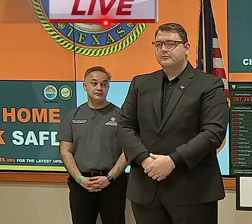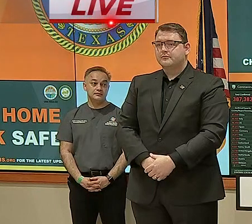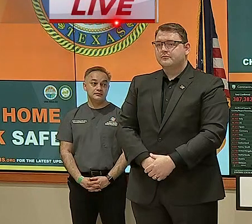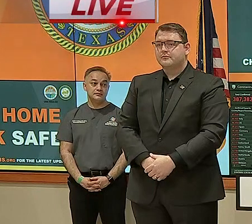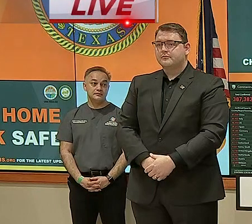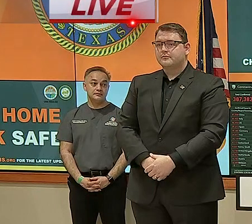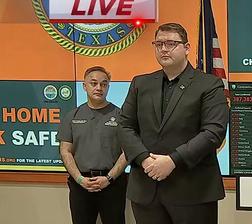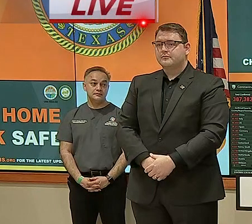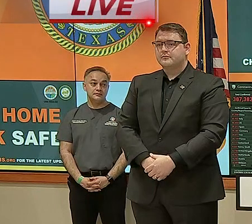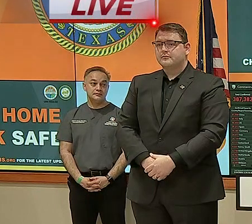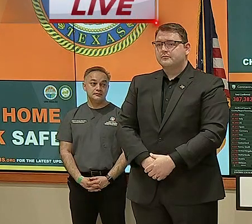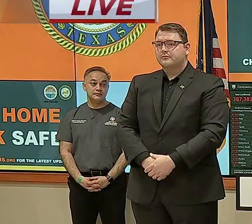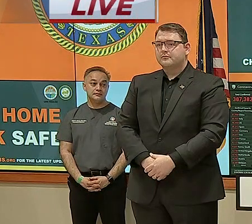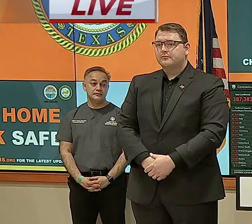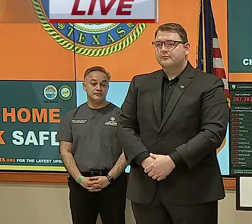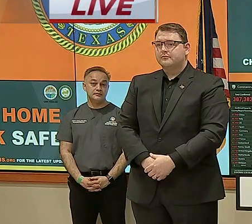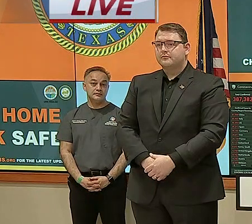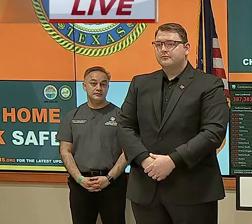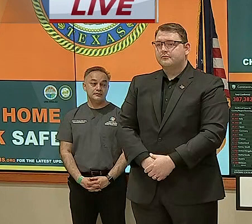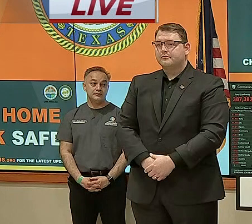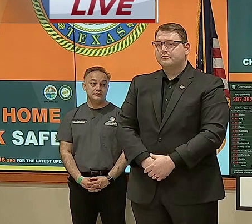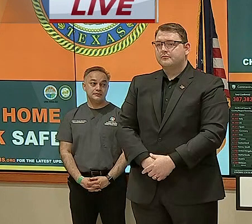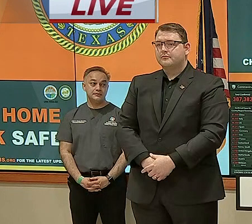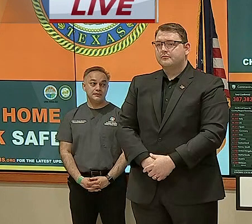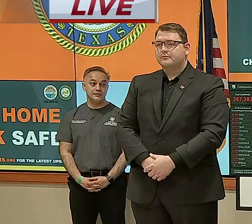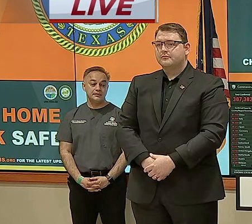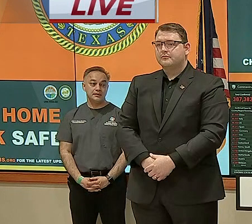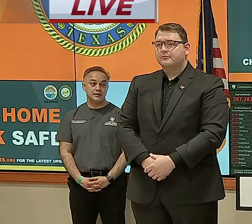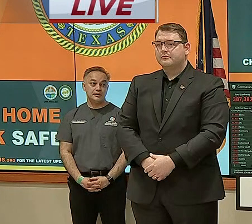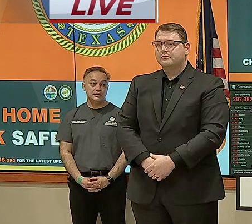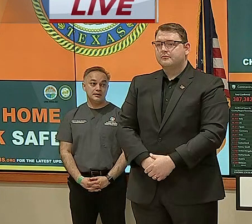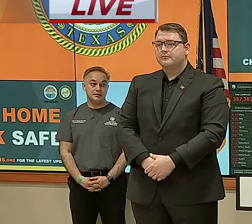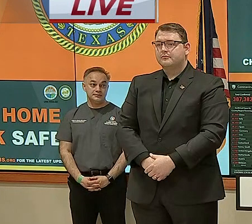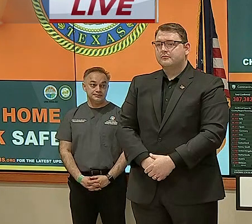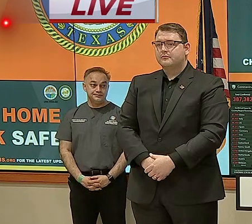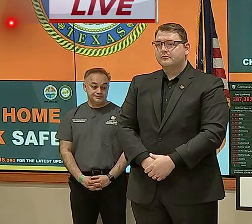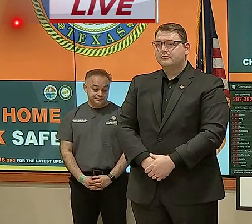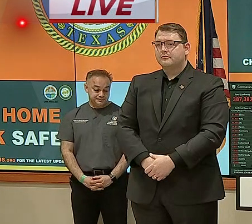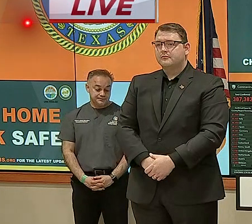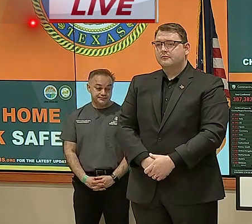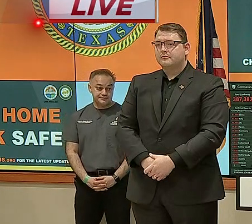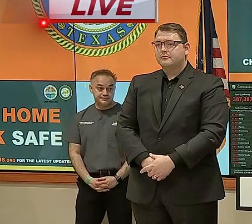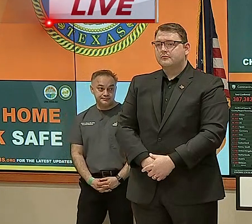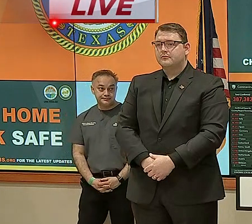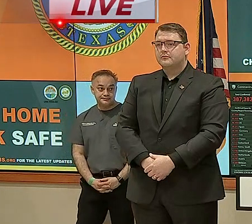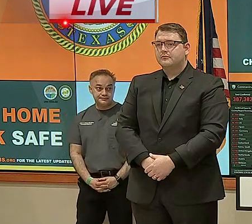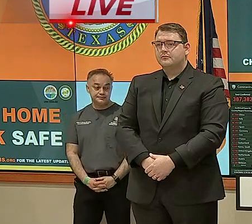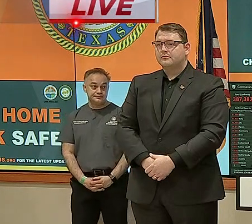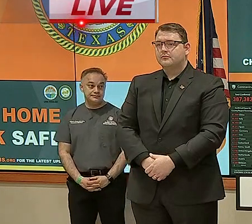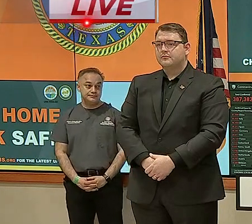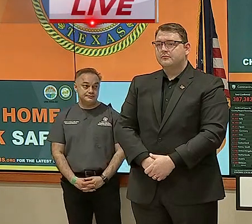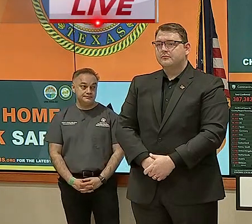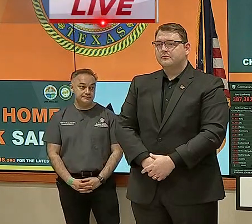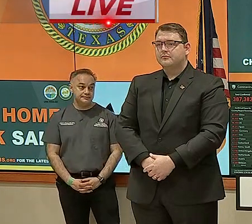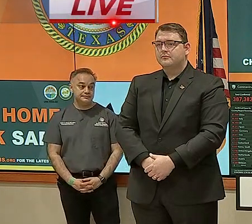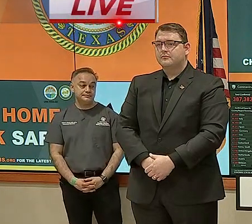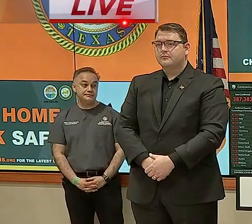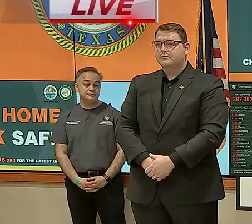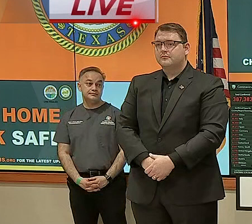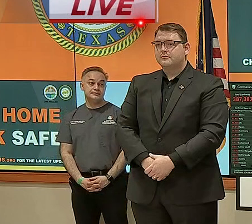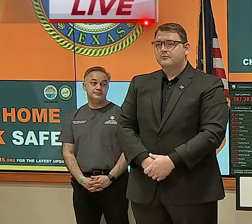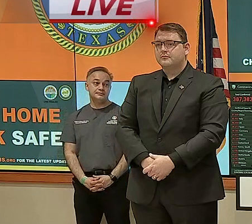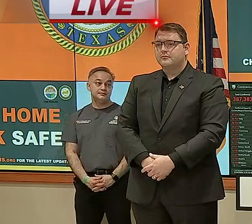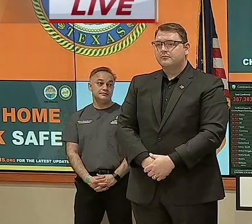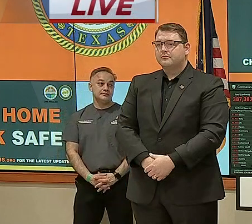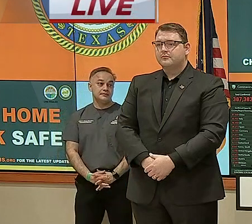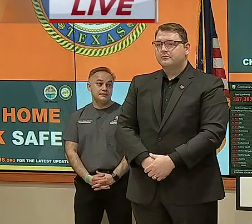about 500 people to those sites. It is now at 100% capacity, with 24,000 people visiting